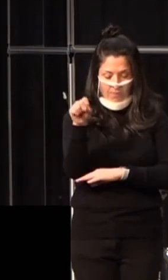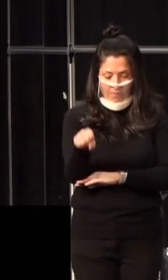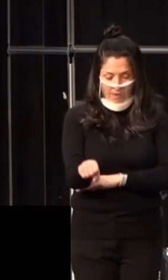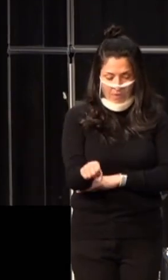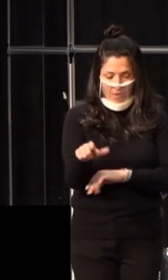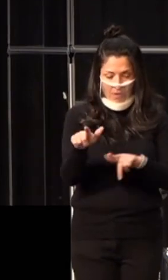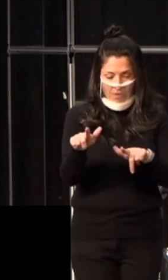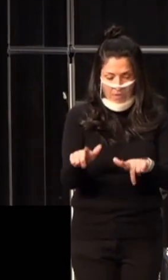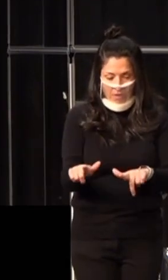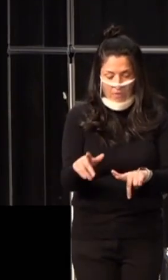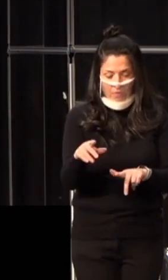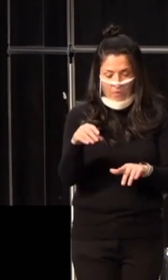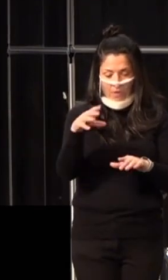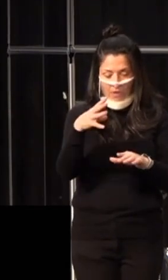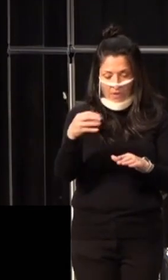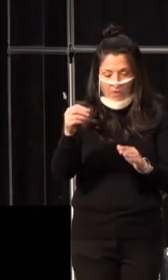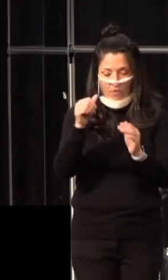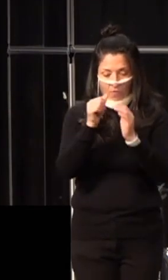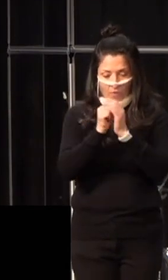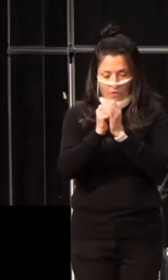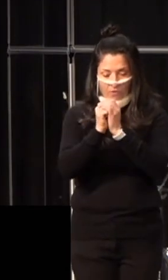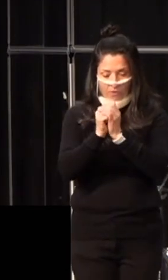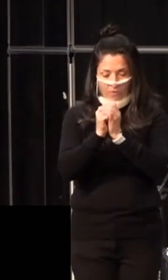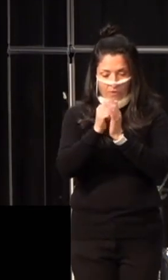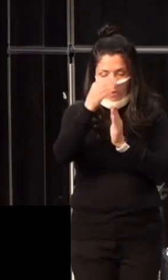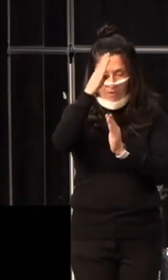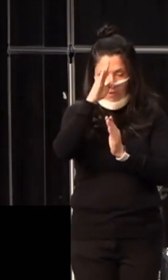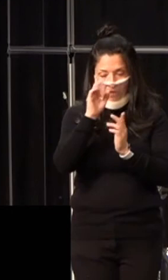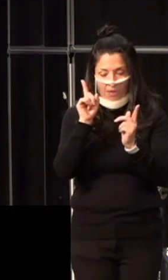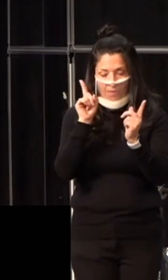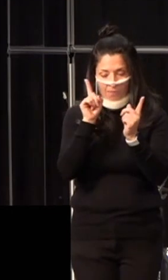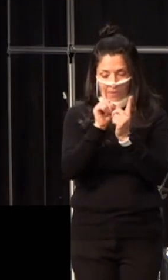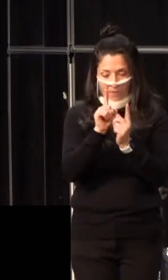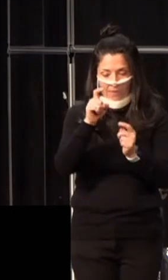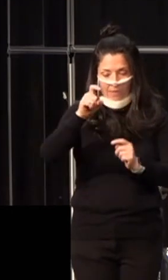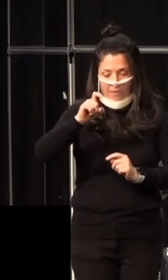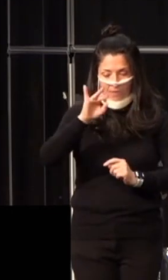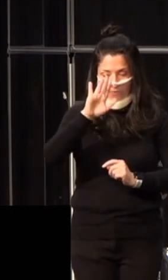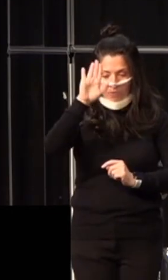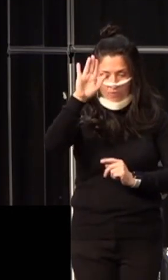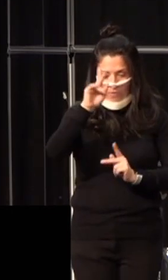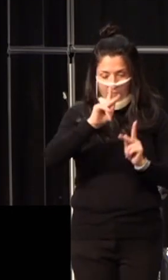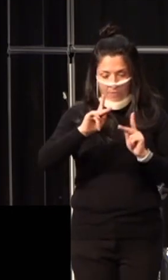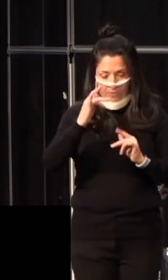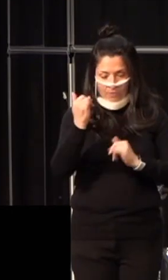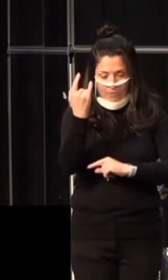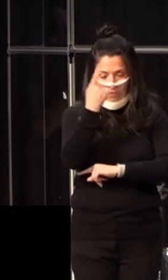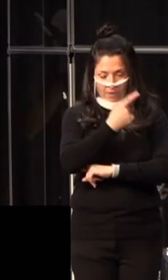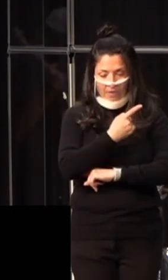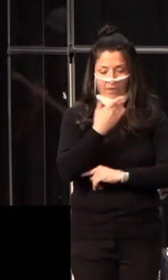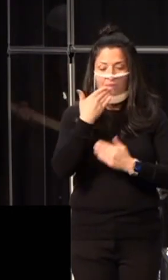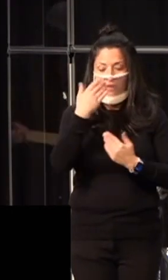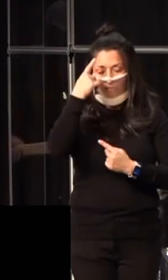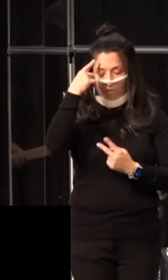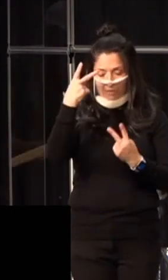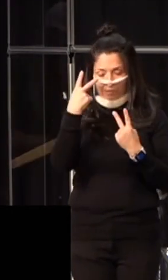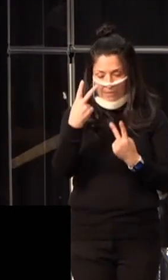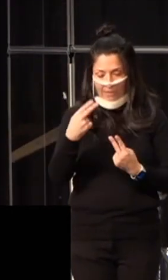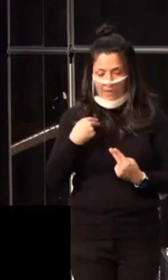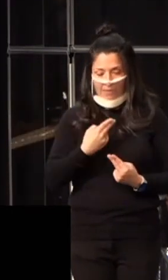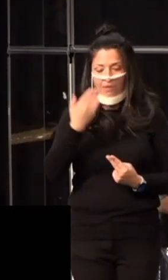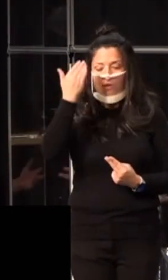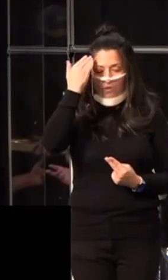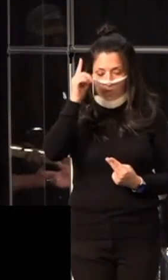worship. God, meet the needs of your people today. Thank you for seeing us and knowing right where we're at.